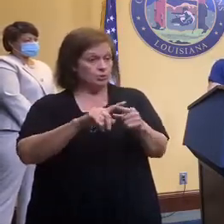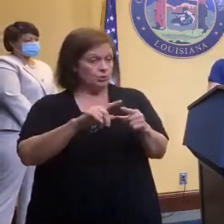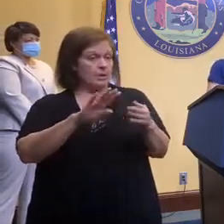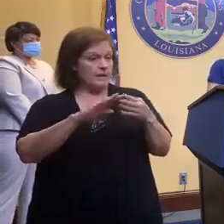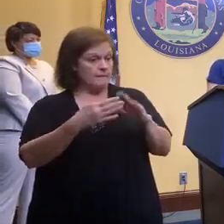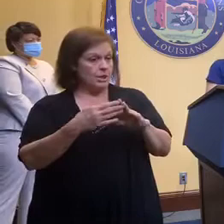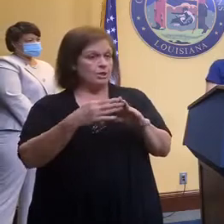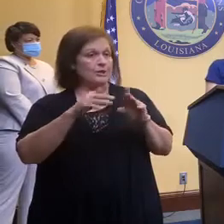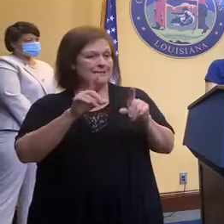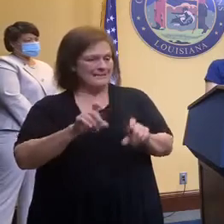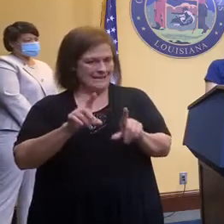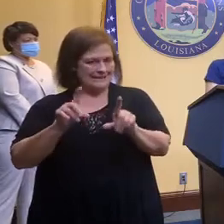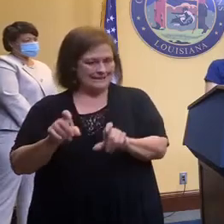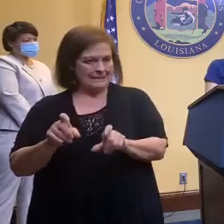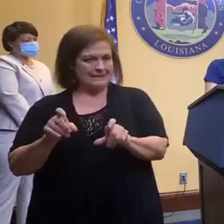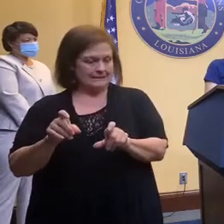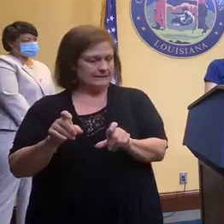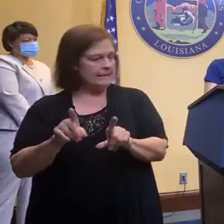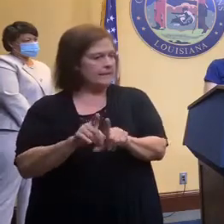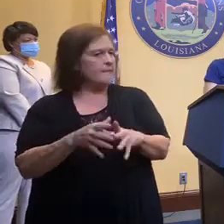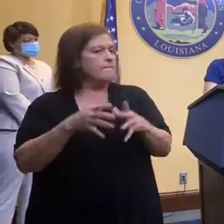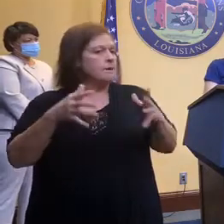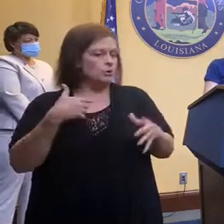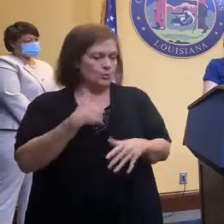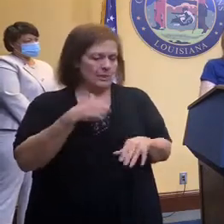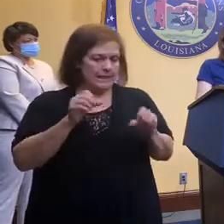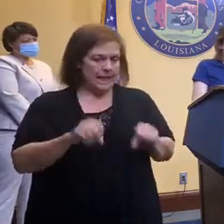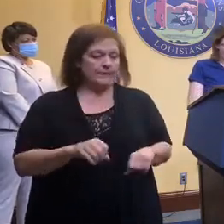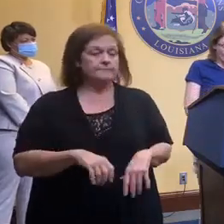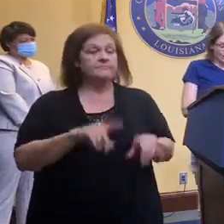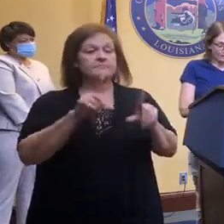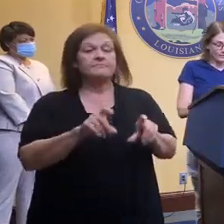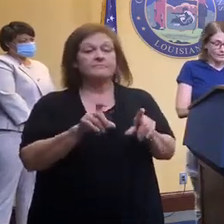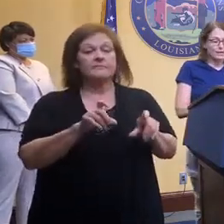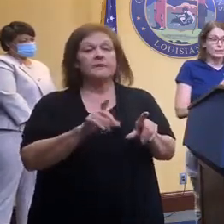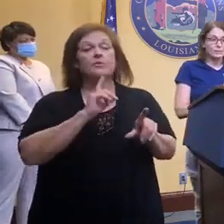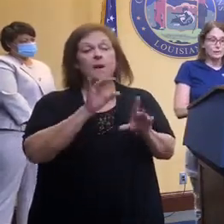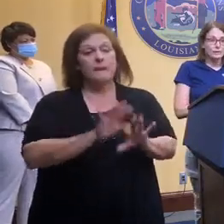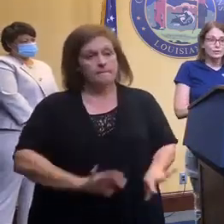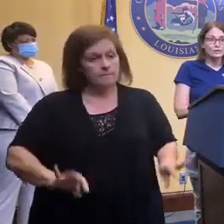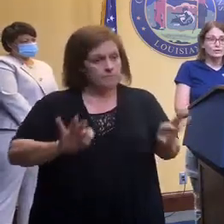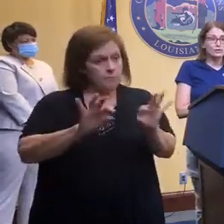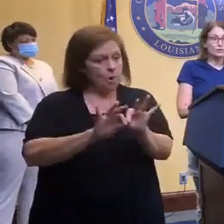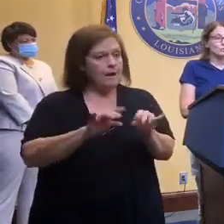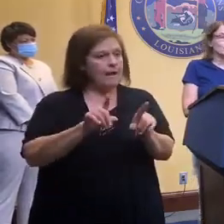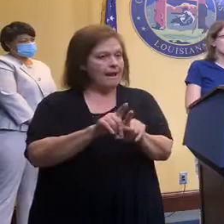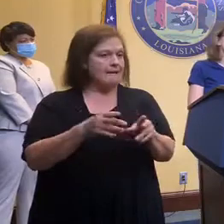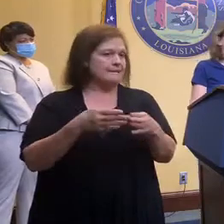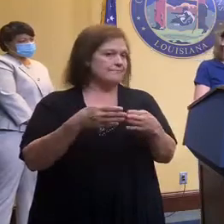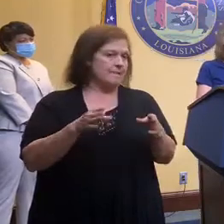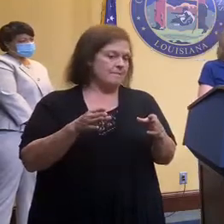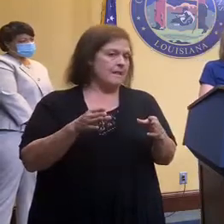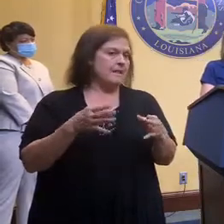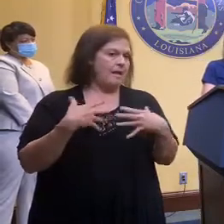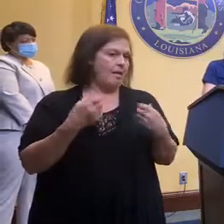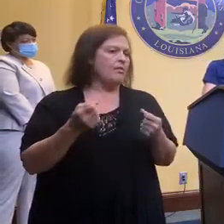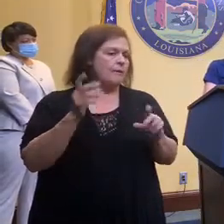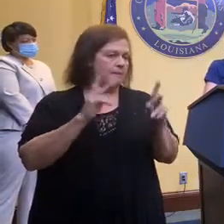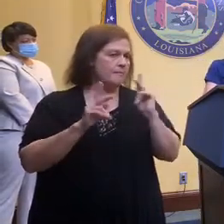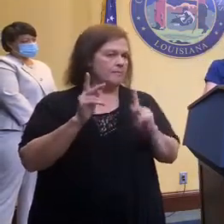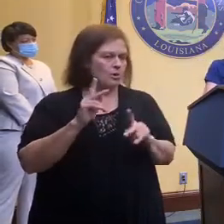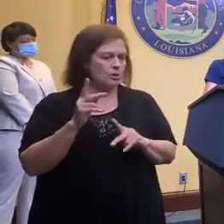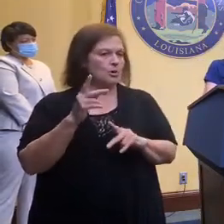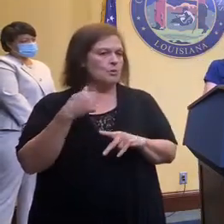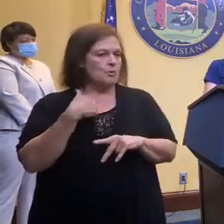testing at the highest level of possible. Testing is key for us as public health officials to see those trends in